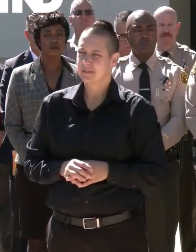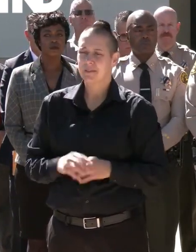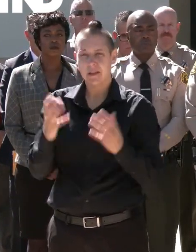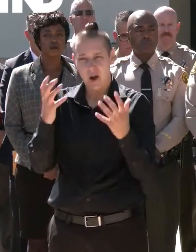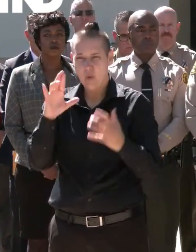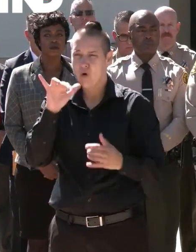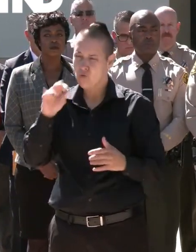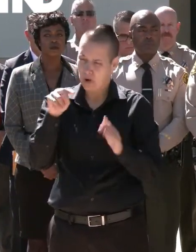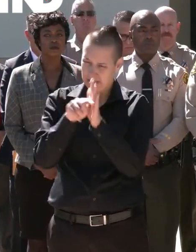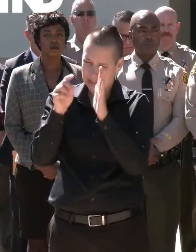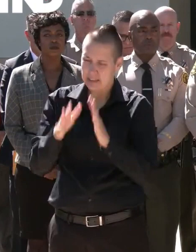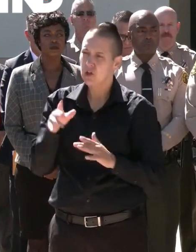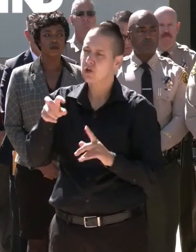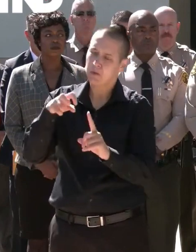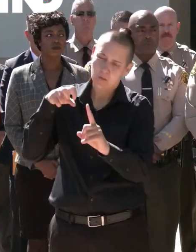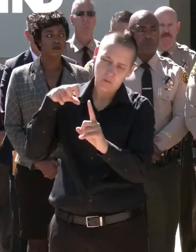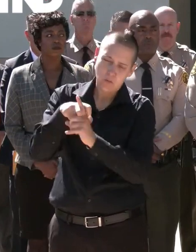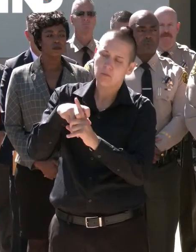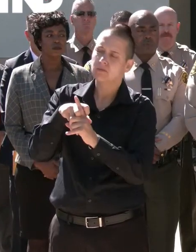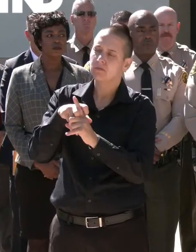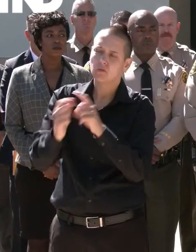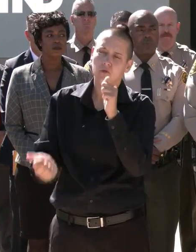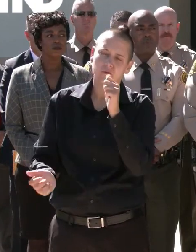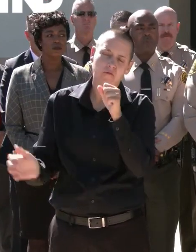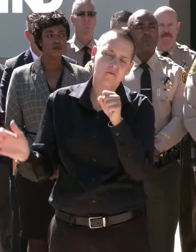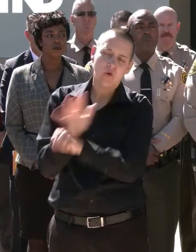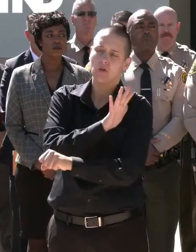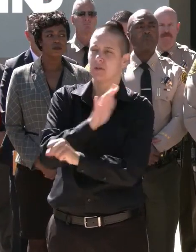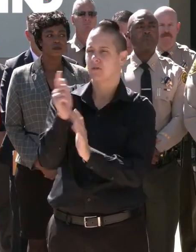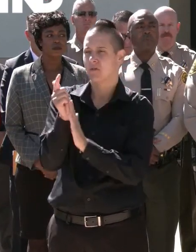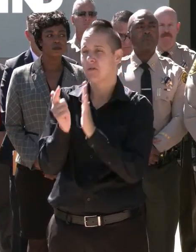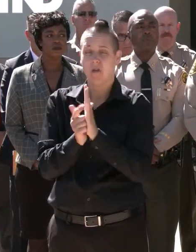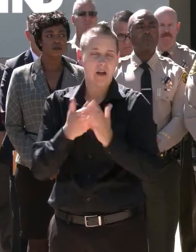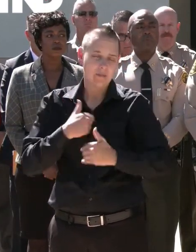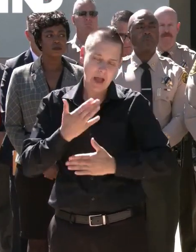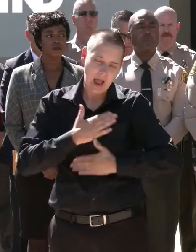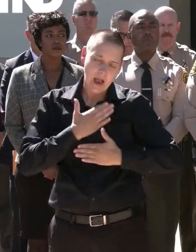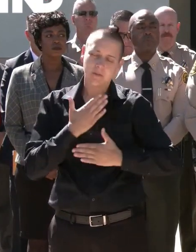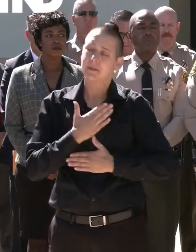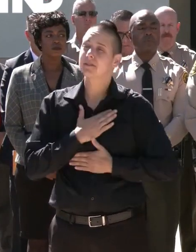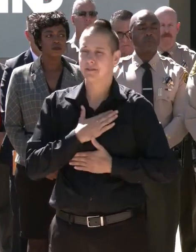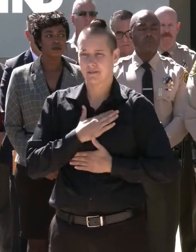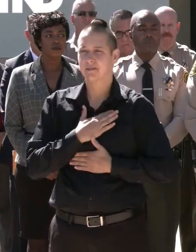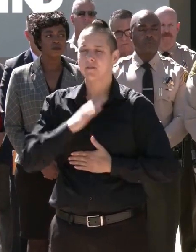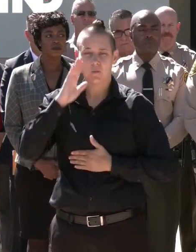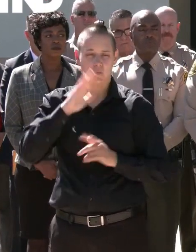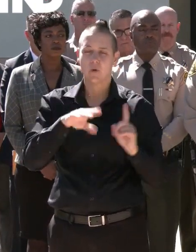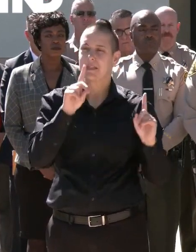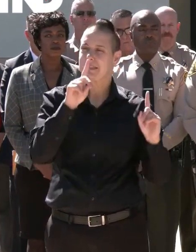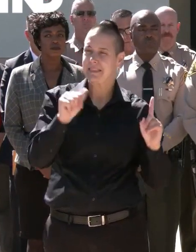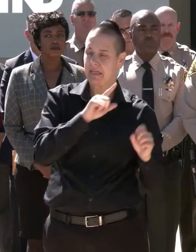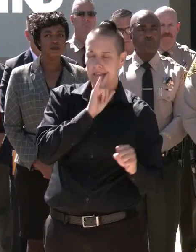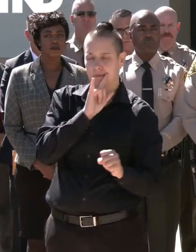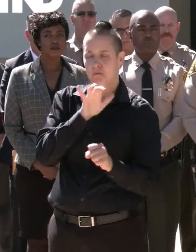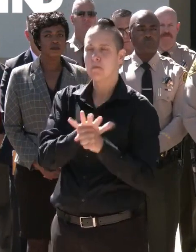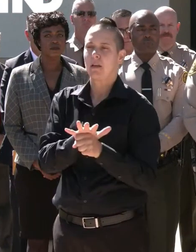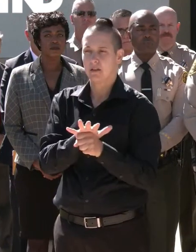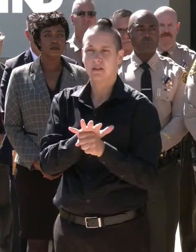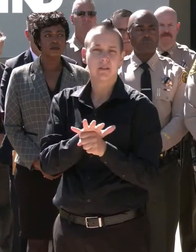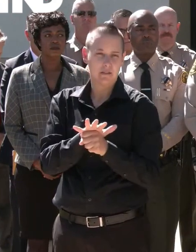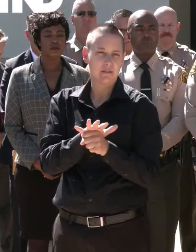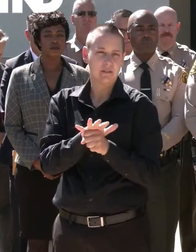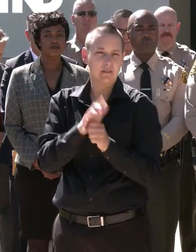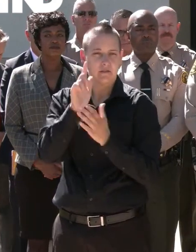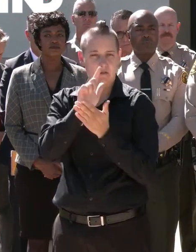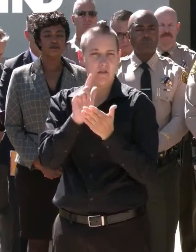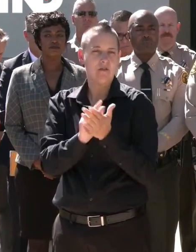want Ryan's killer to be prosecuted to the fullest extent of the law, and I'm really happy to hear that the DA is committed to upholding the law